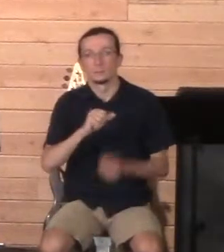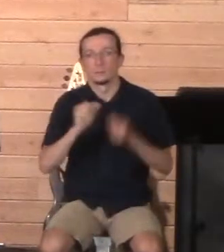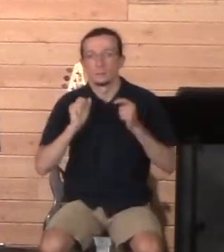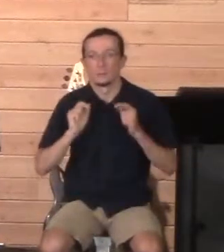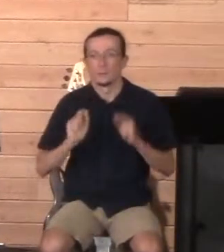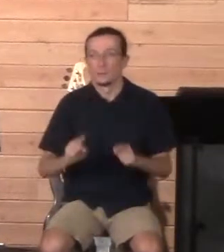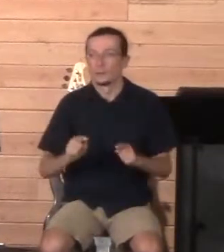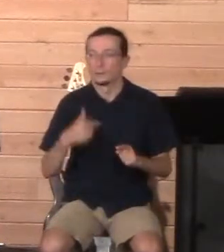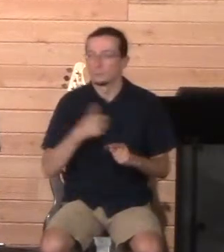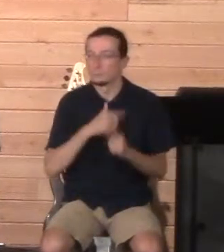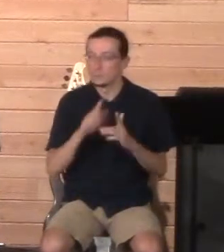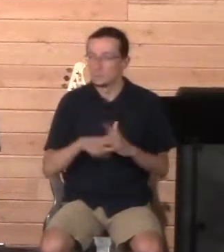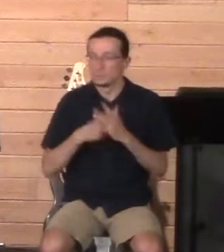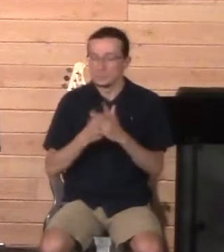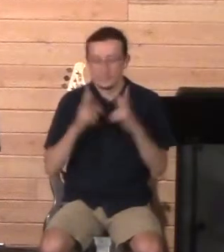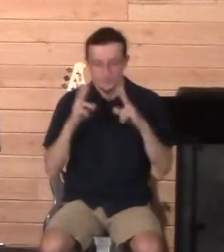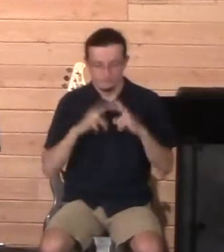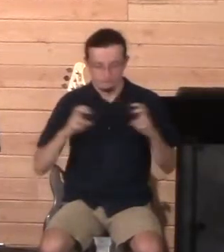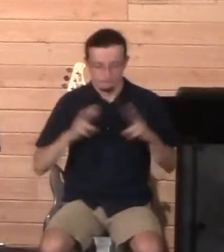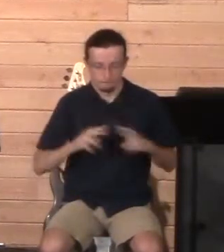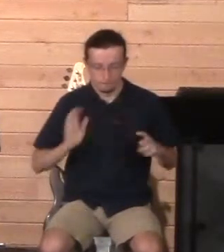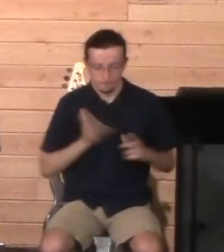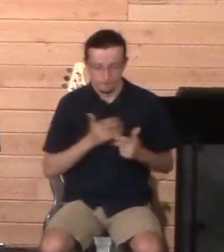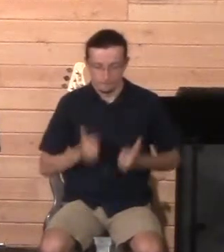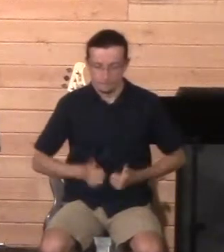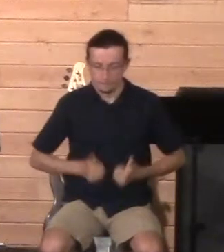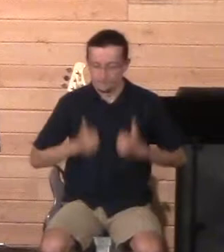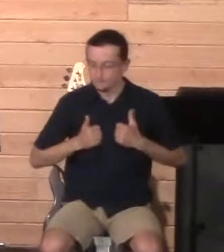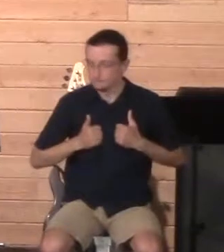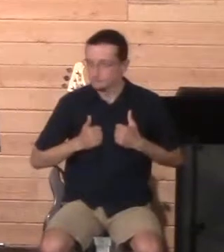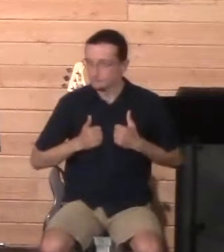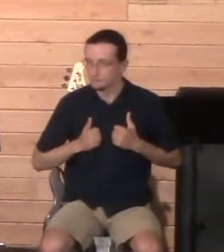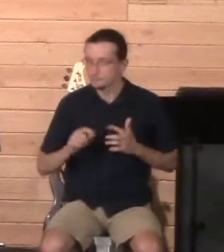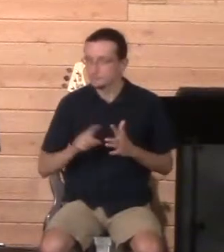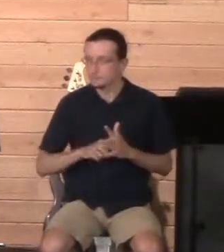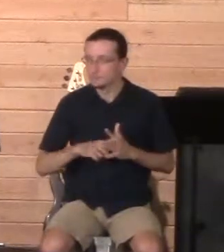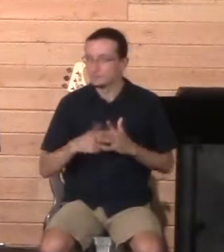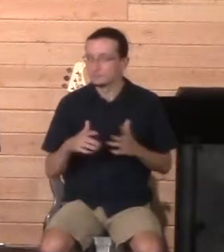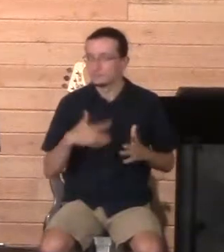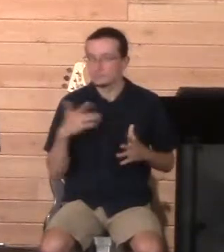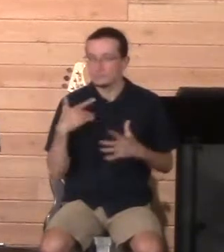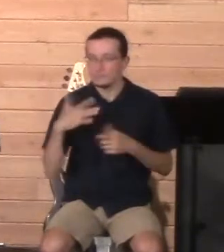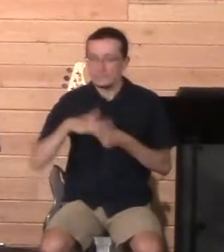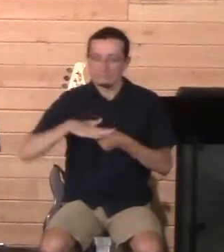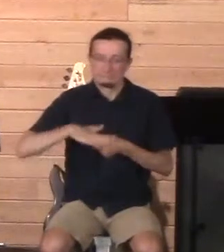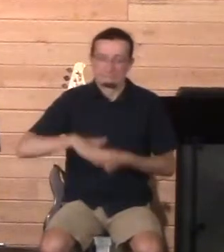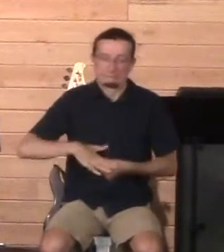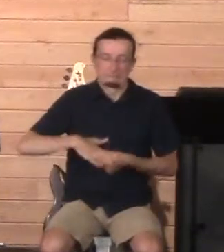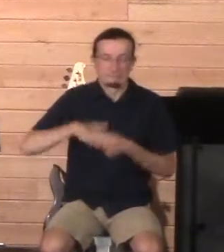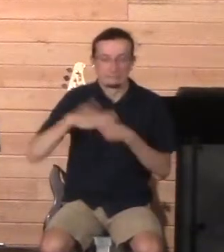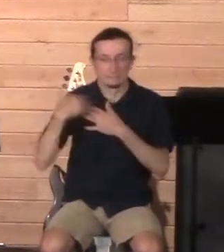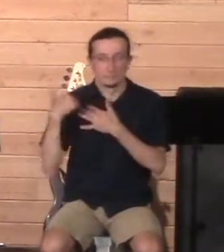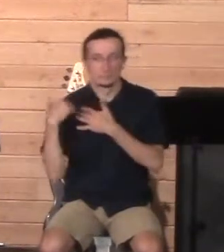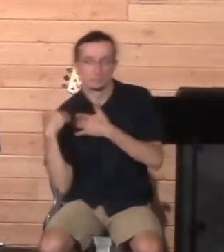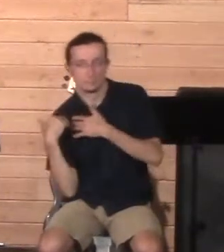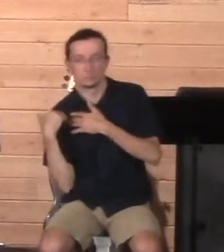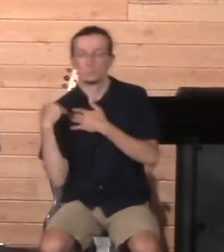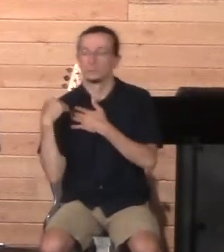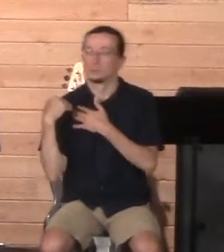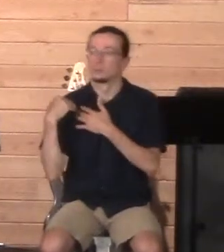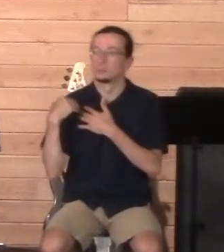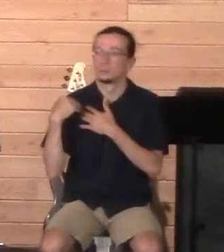as we start looking at our lives and we start feeling the weight and the pressure of responsibility,